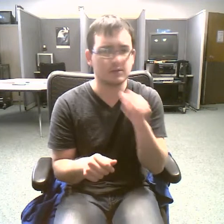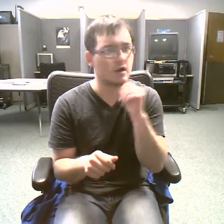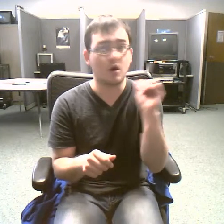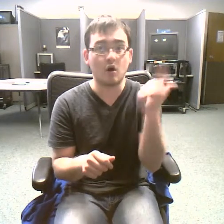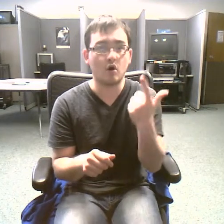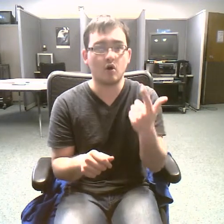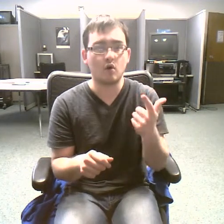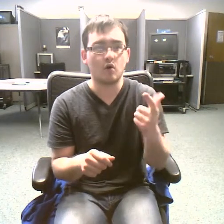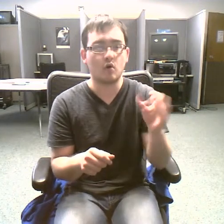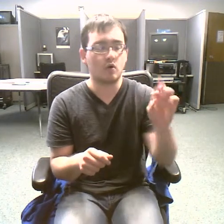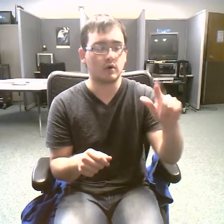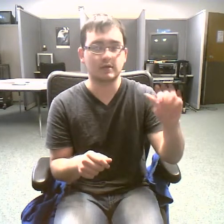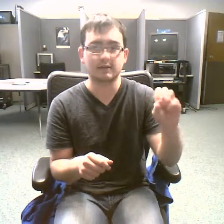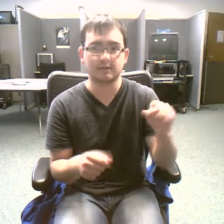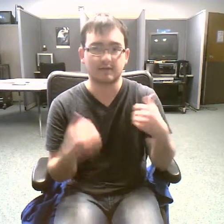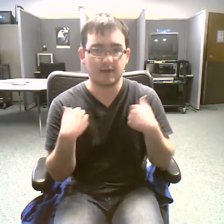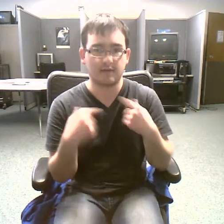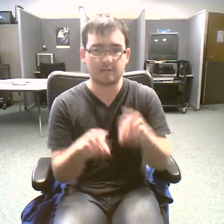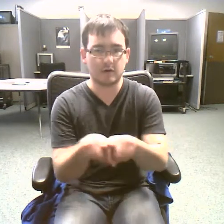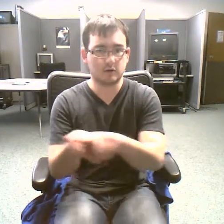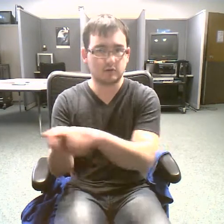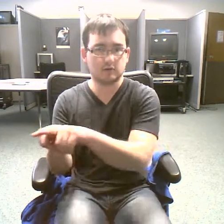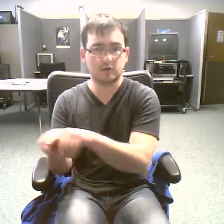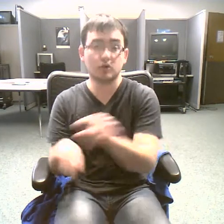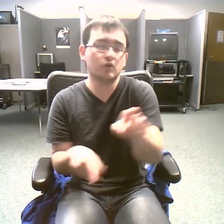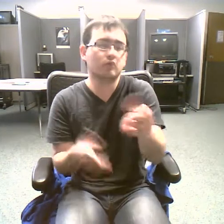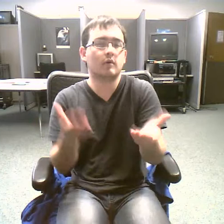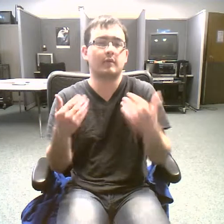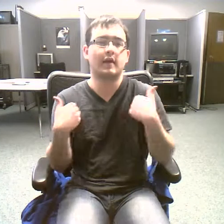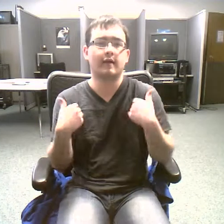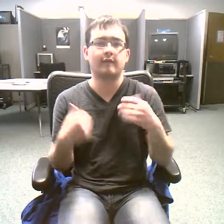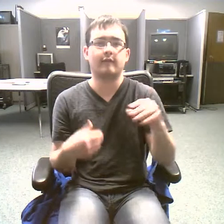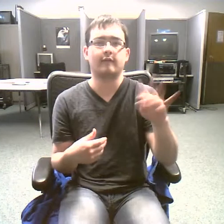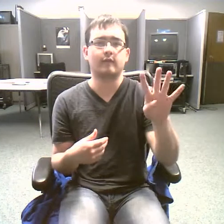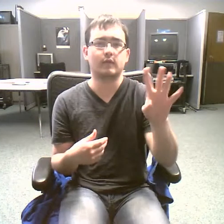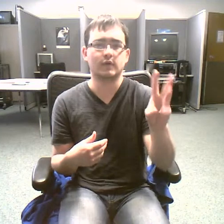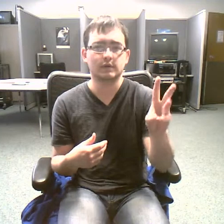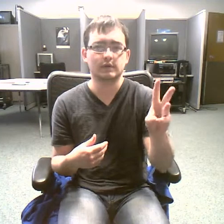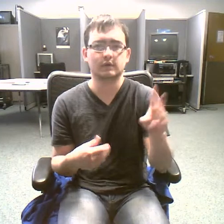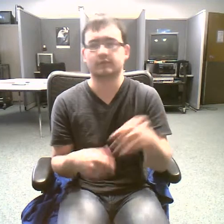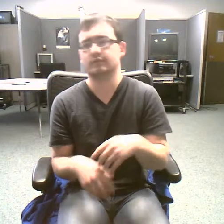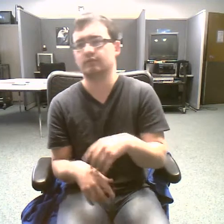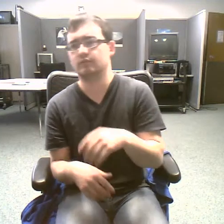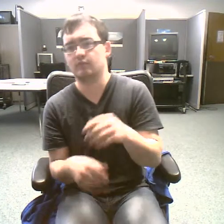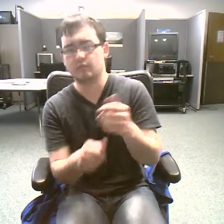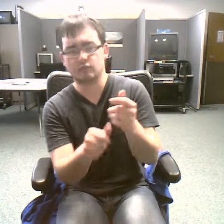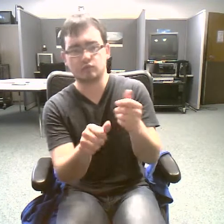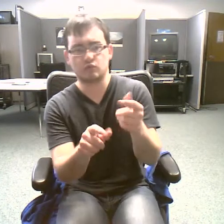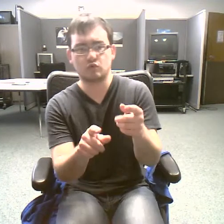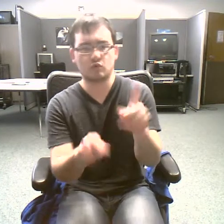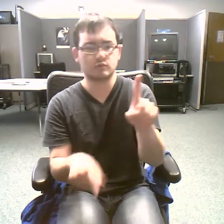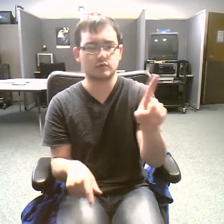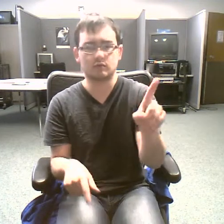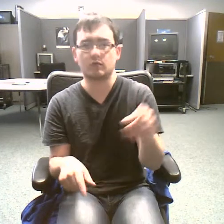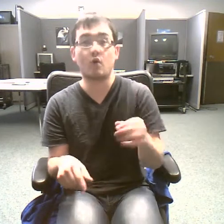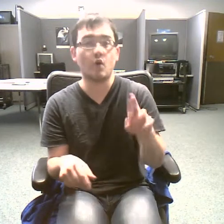You probably have 46 chromosomes, 23 pairs. Peas only have 12